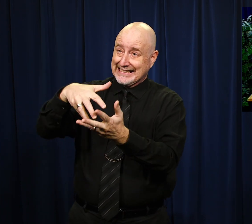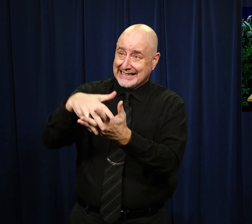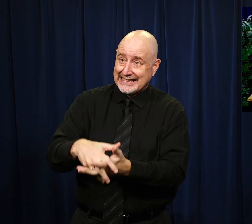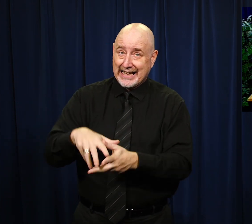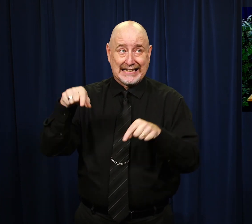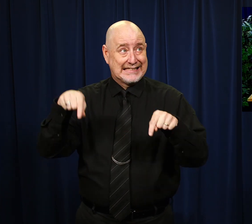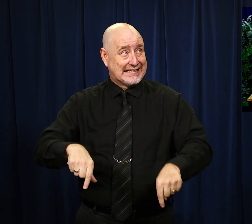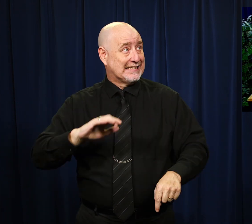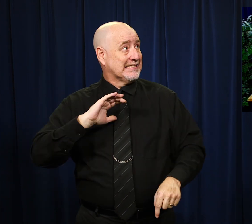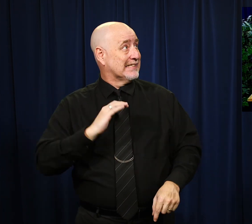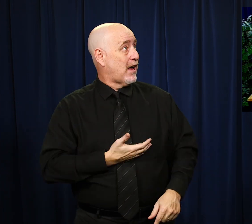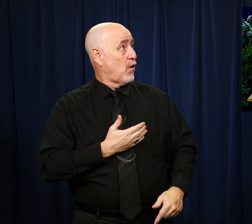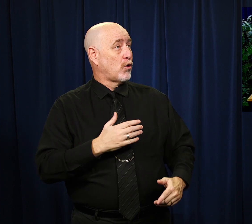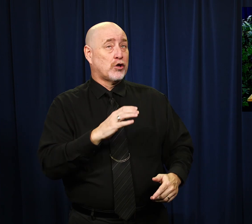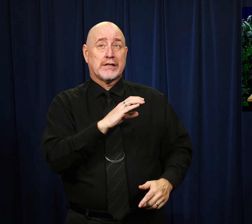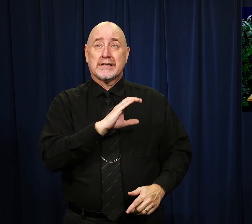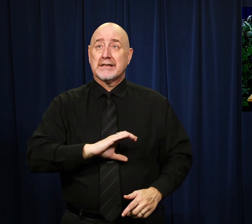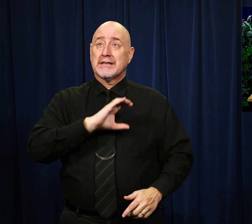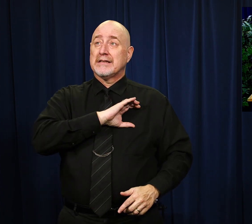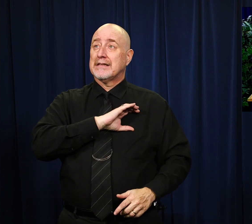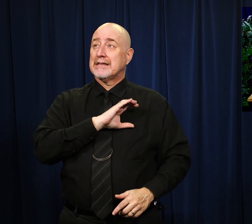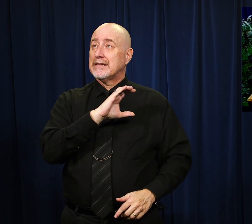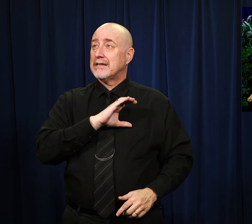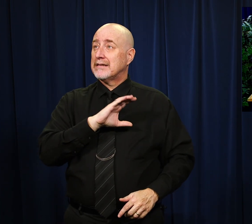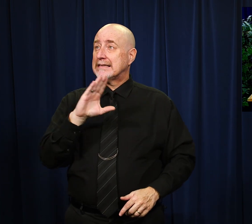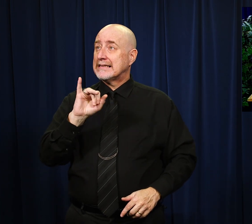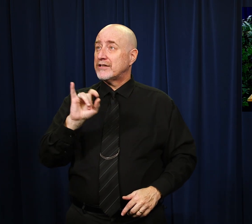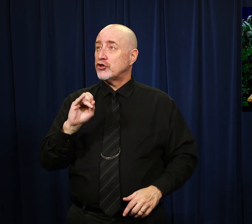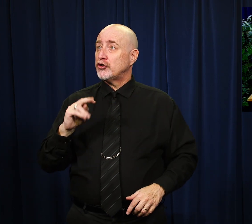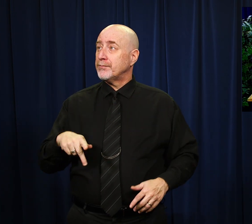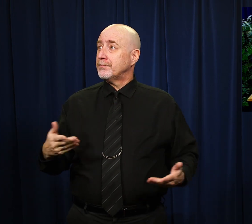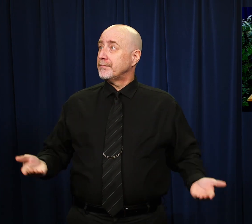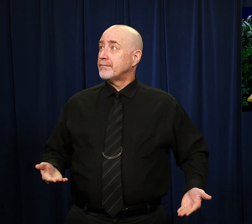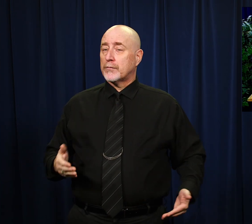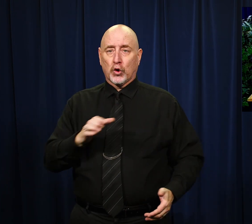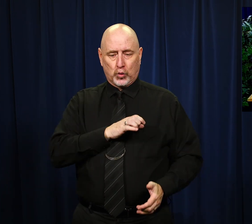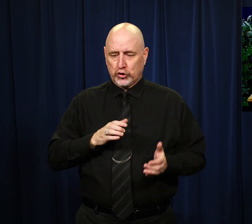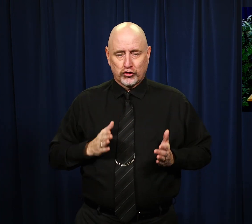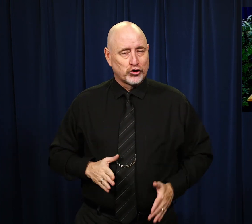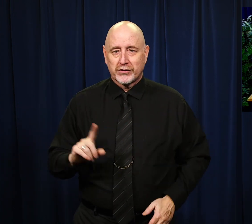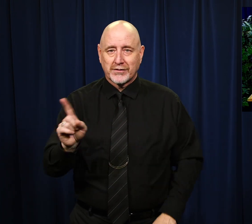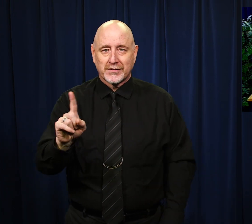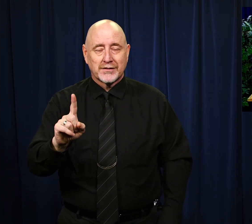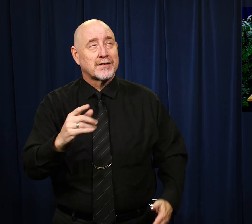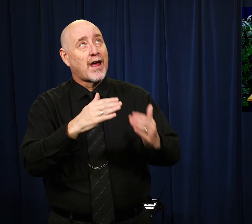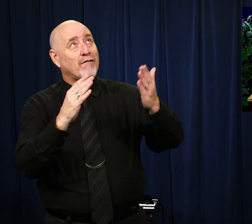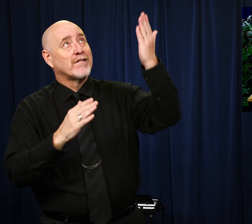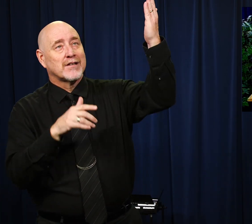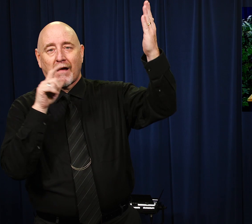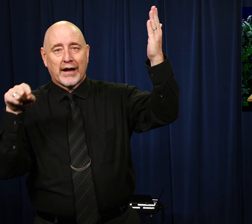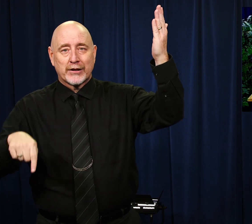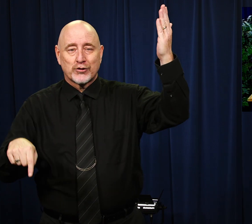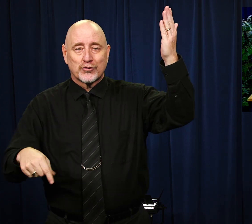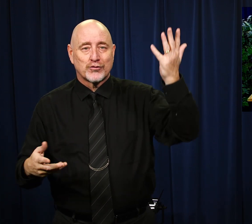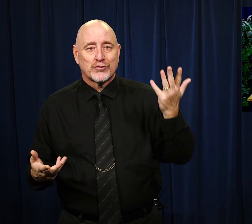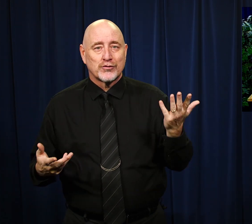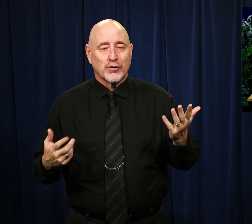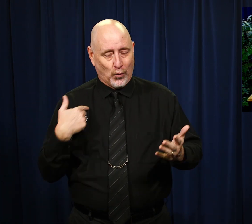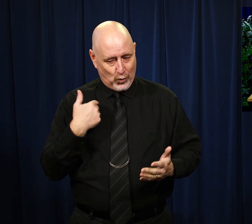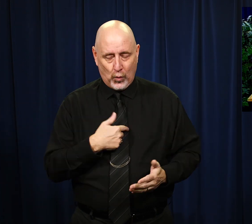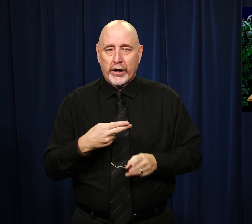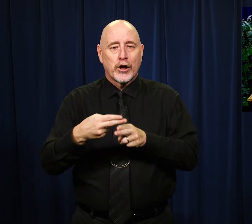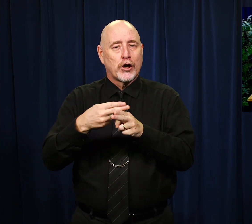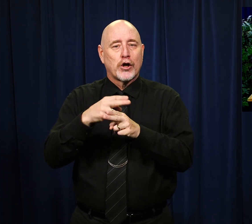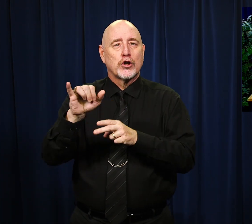Is this really where our citizenship is? We are Christians. Our citizenship is in heaven, not here. We are